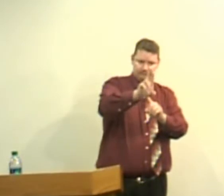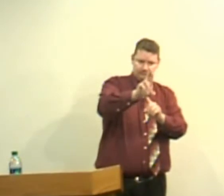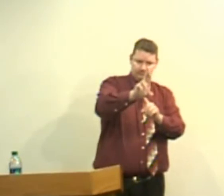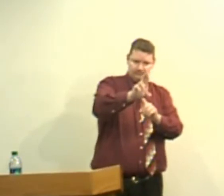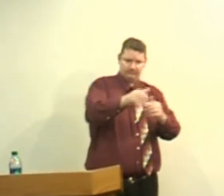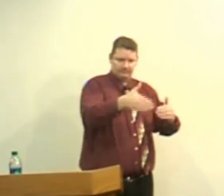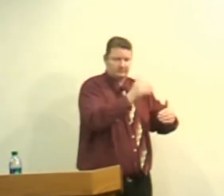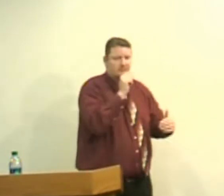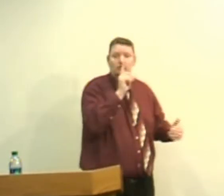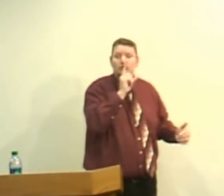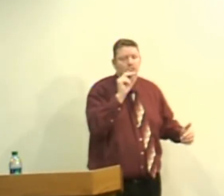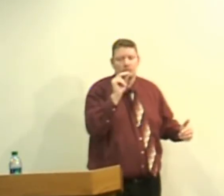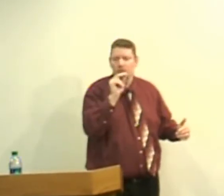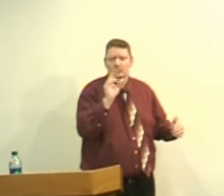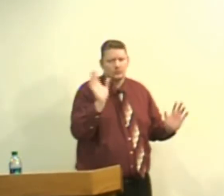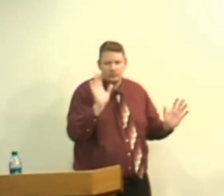of sins. A multitude of sins.